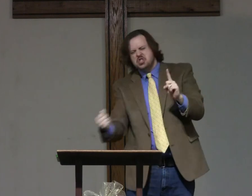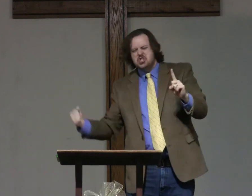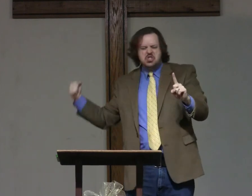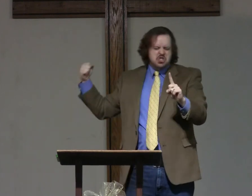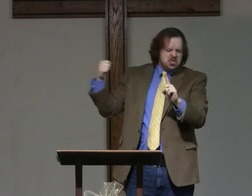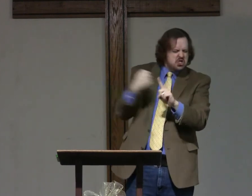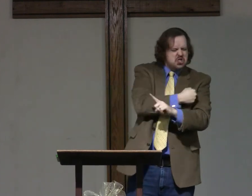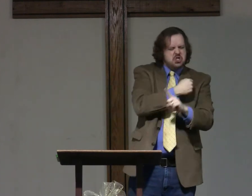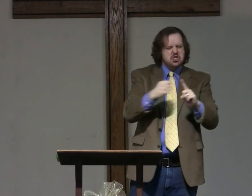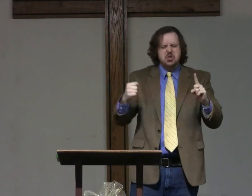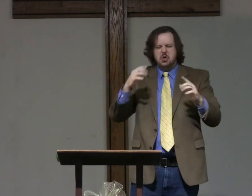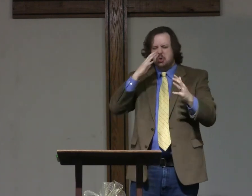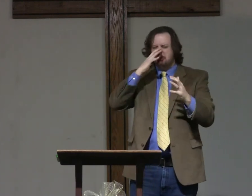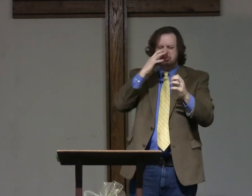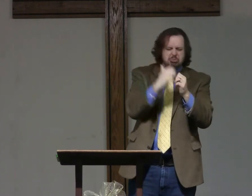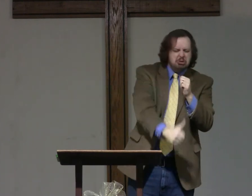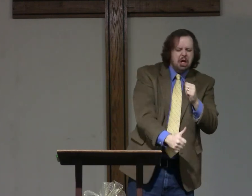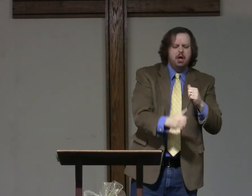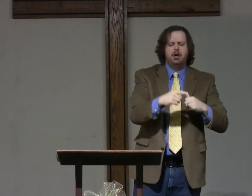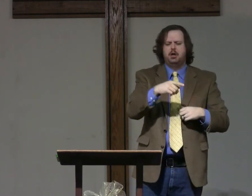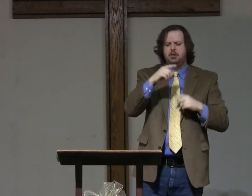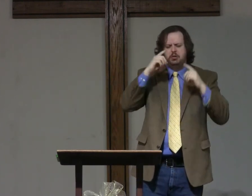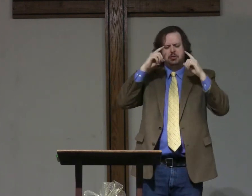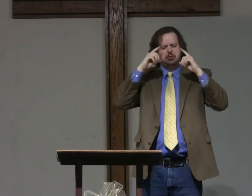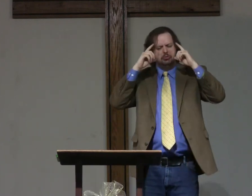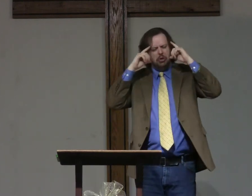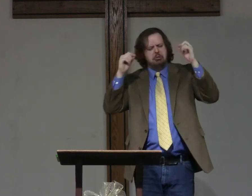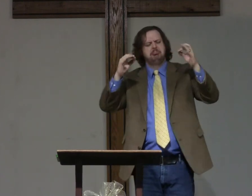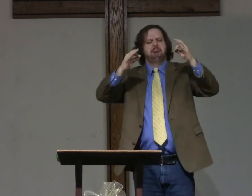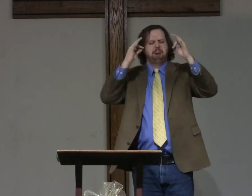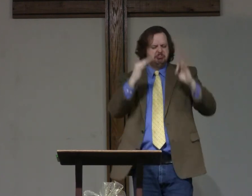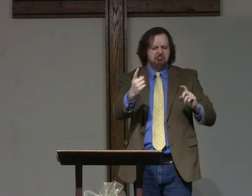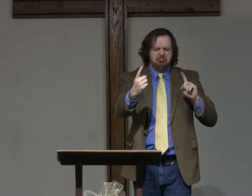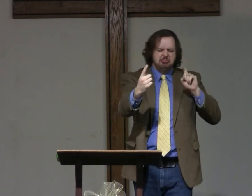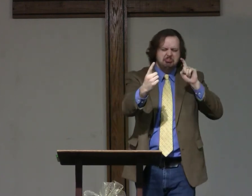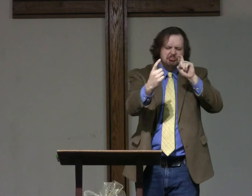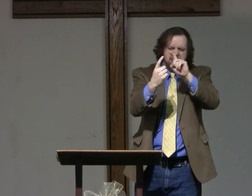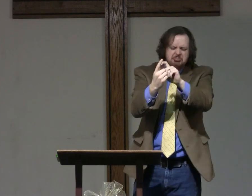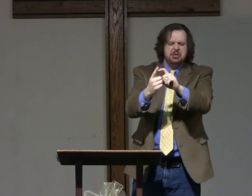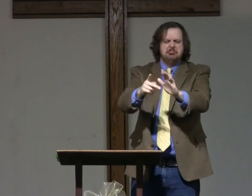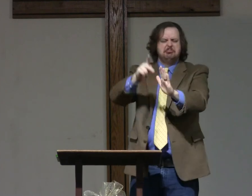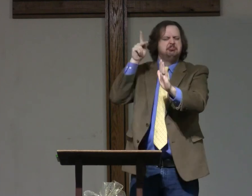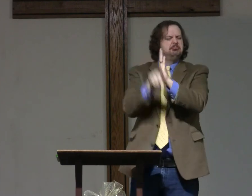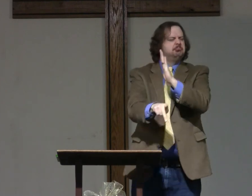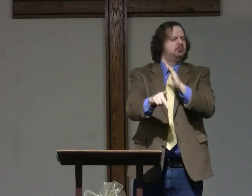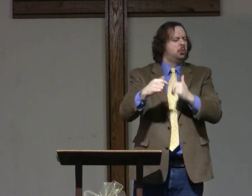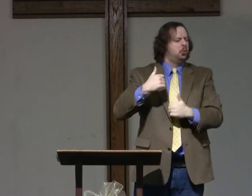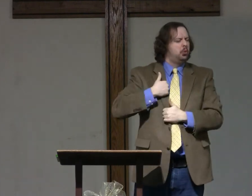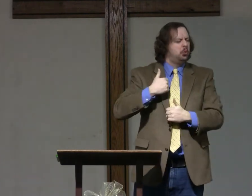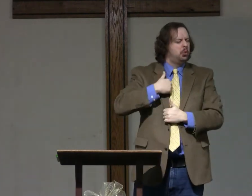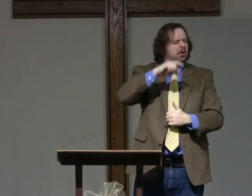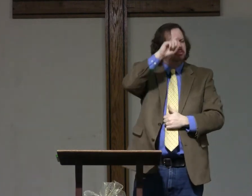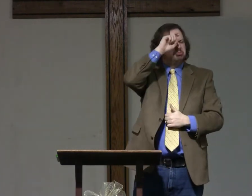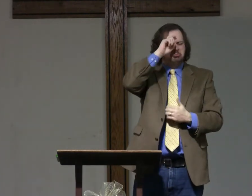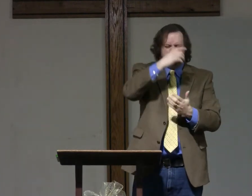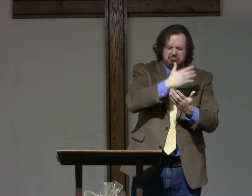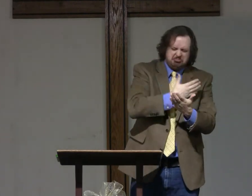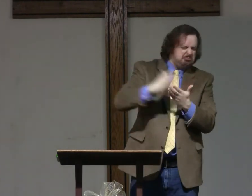a Hebrew, he saw them being enslaved and being beaten, and he decided to go and kill